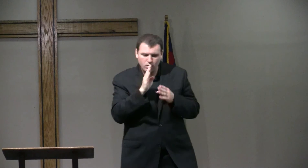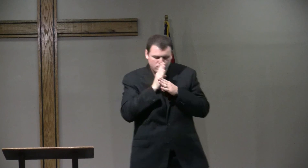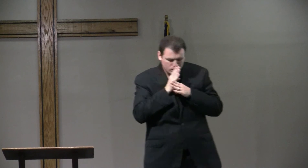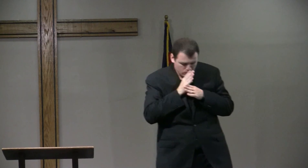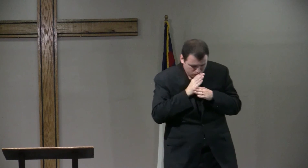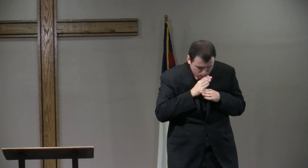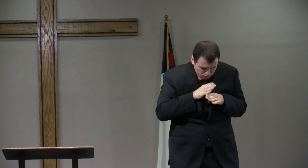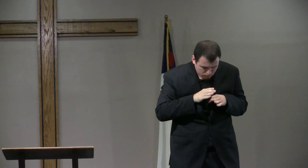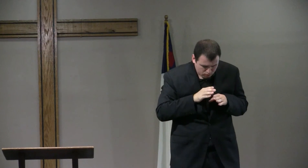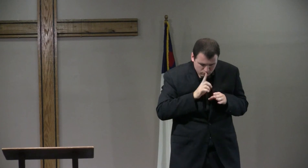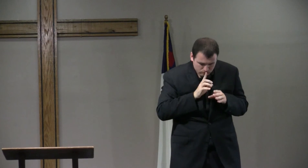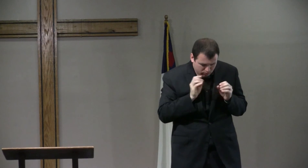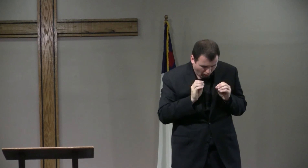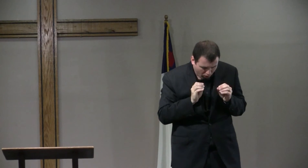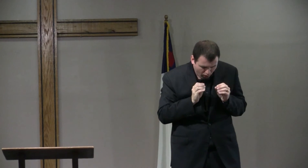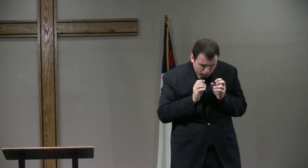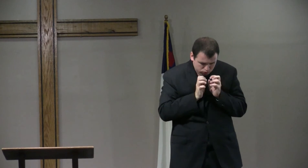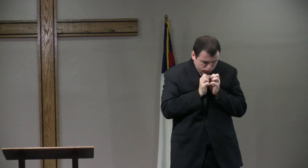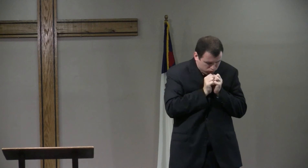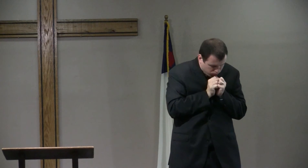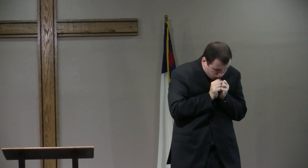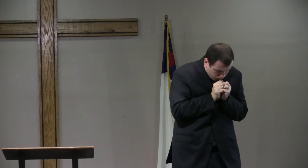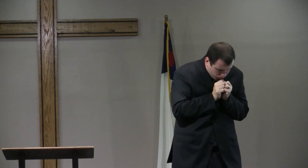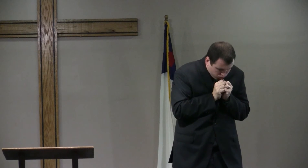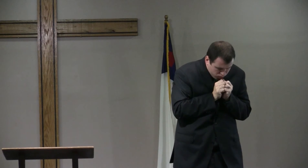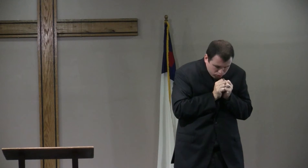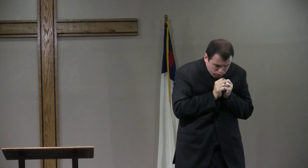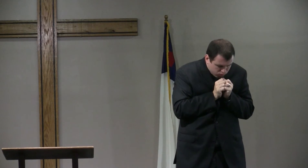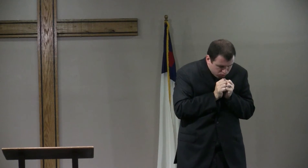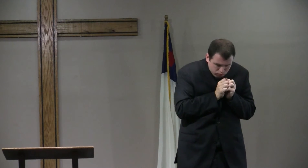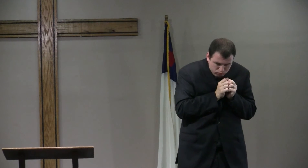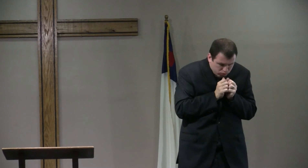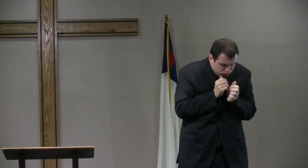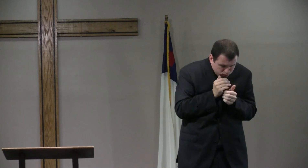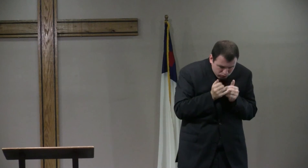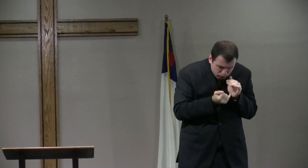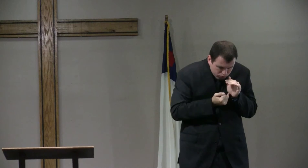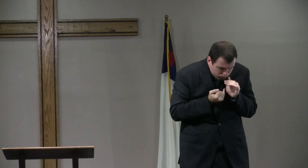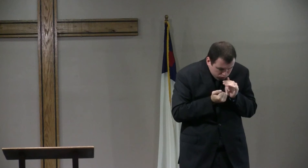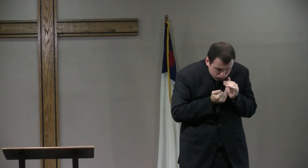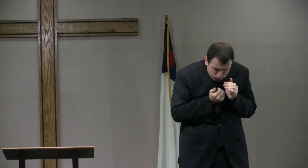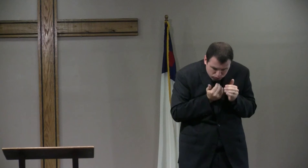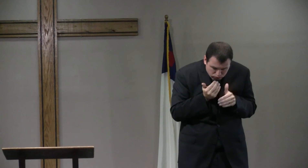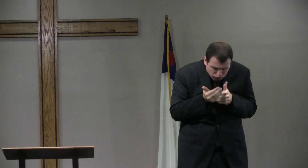You know about the Catholic monks who have to isolate themselves and say nothing.